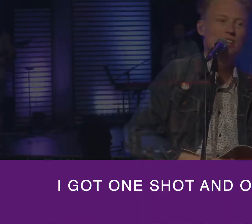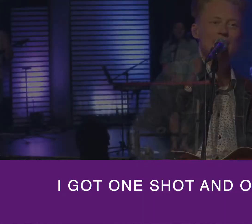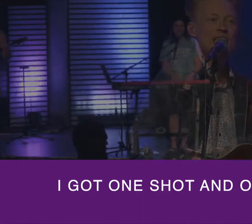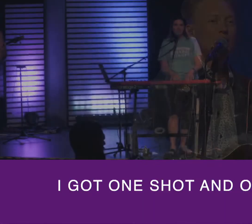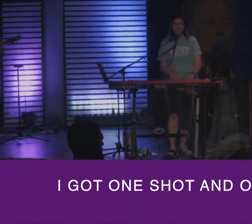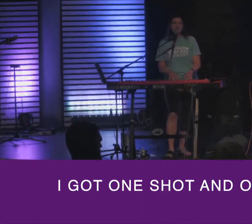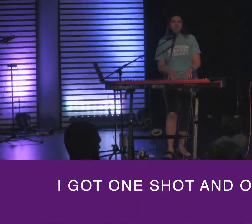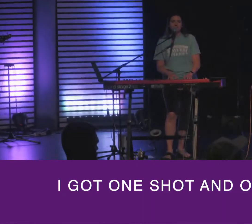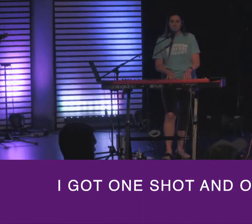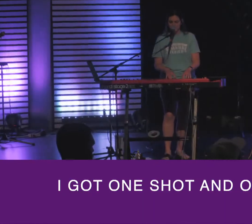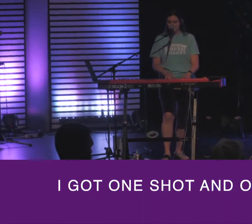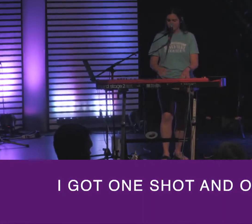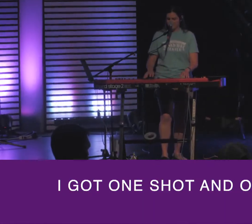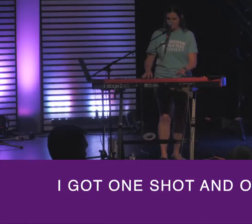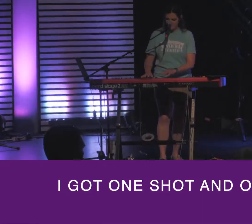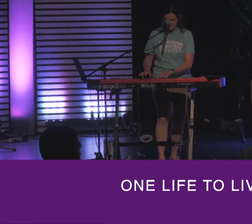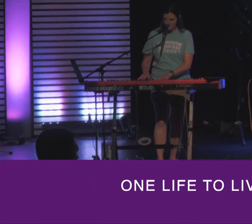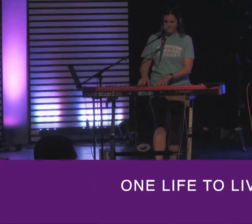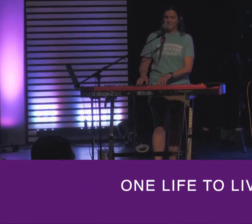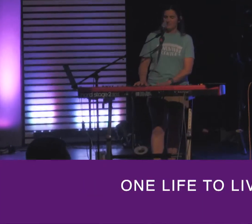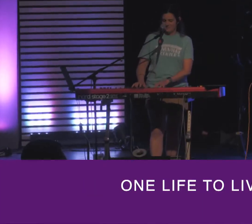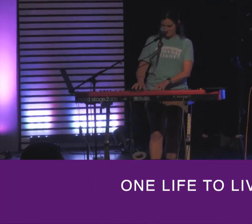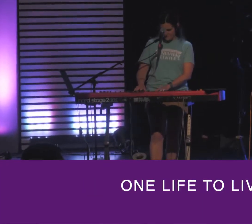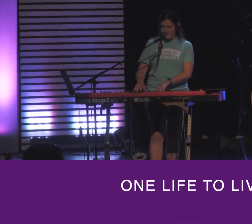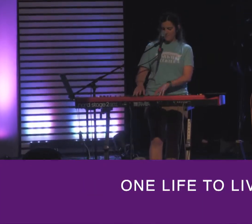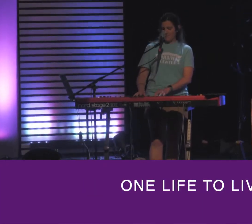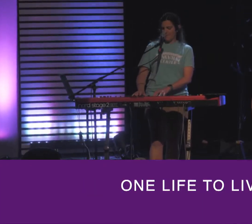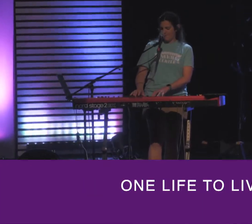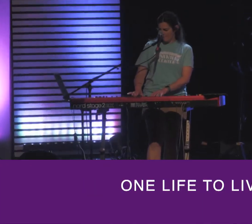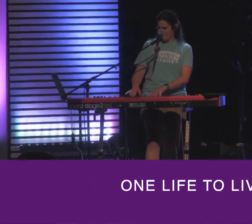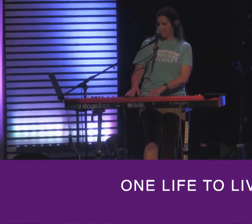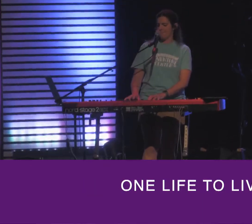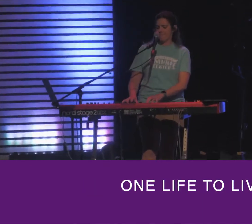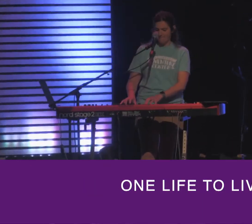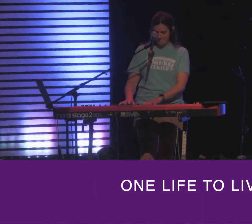to live, one life to live.